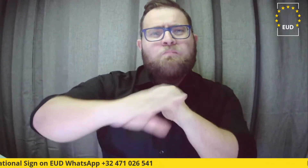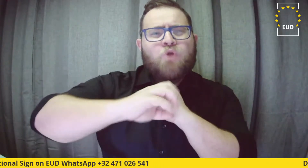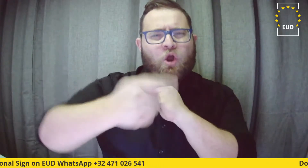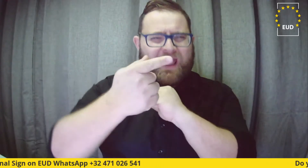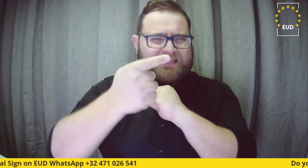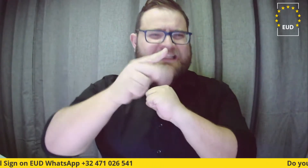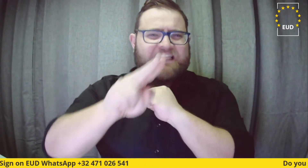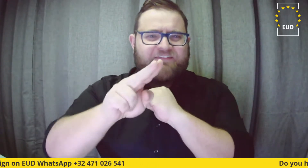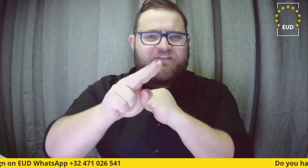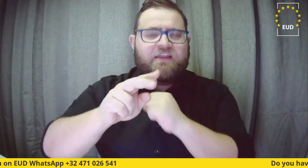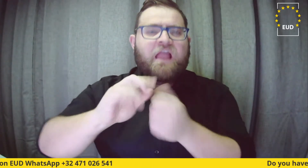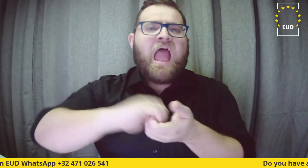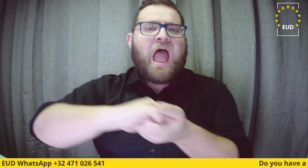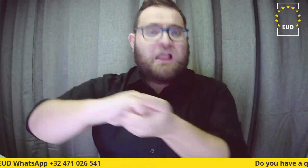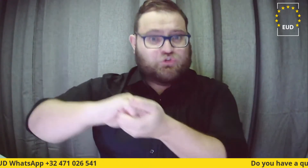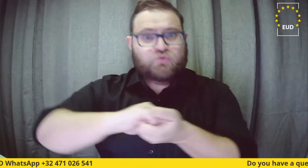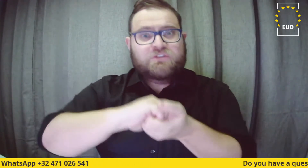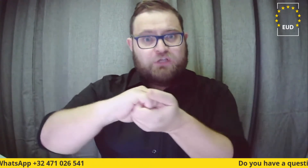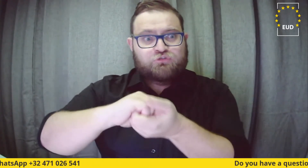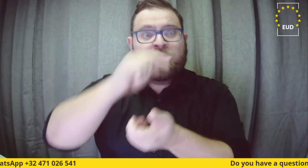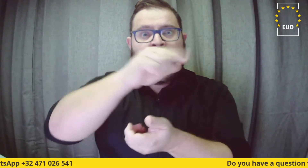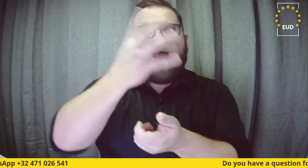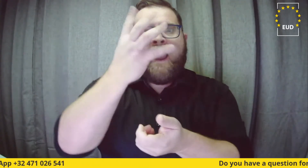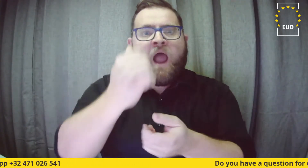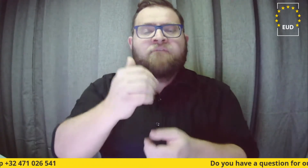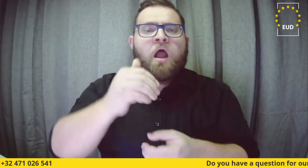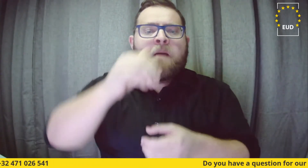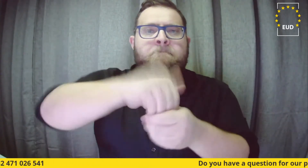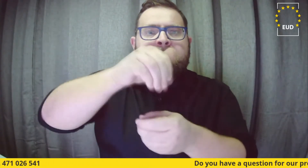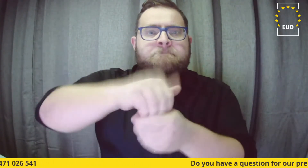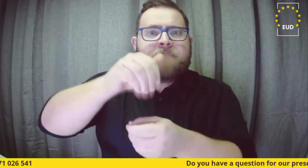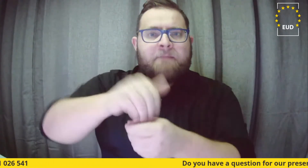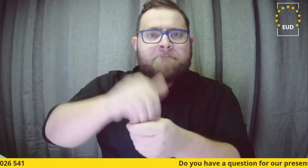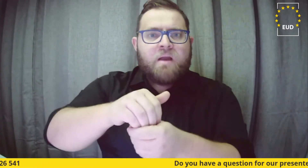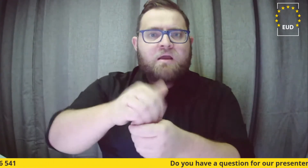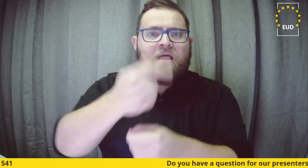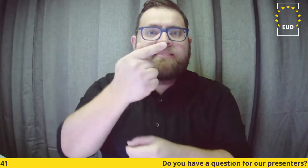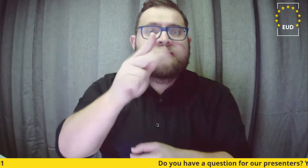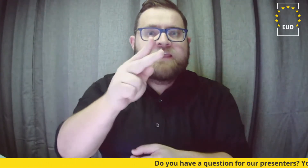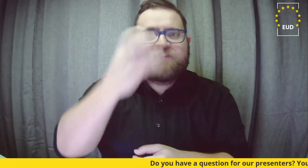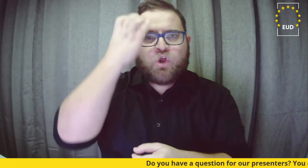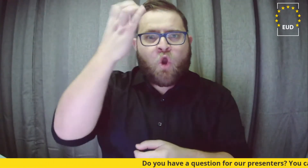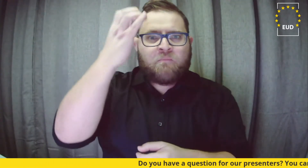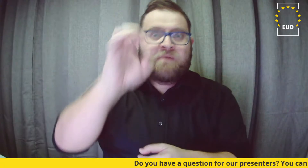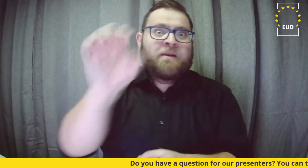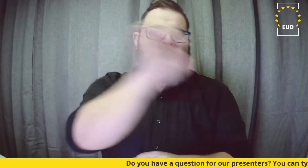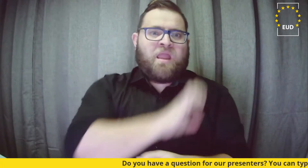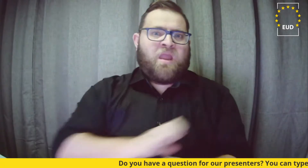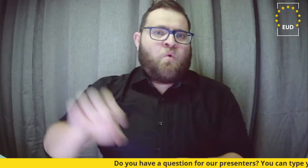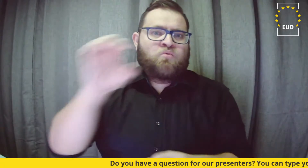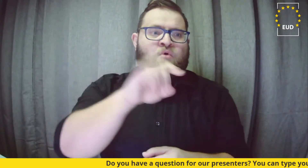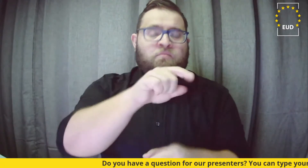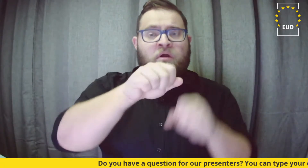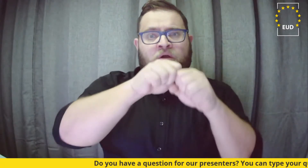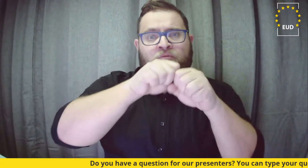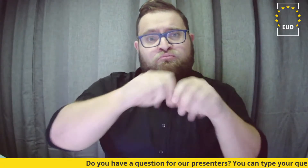Also, the EUD, I suggest, should get in touch with the EBU, the European Broadcast Union, which